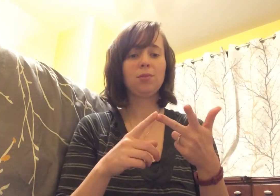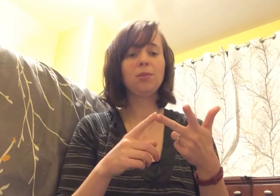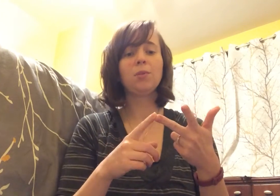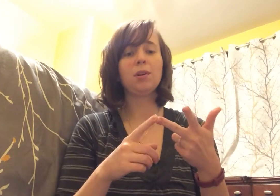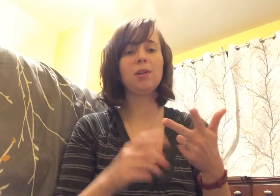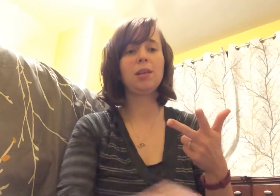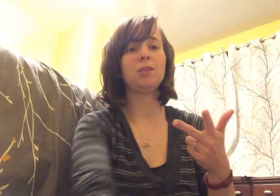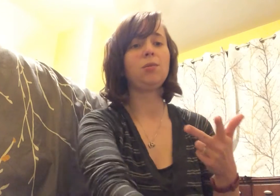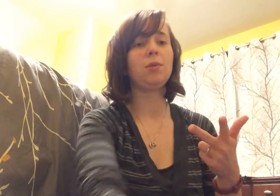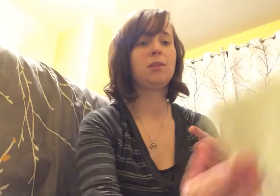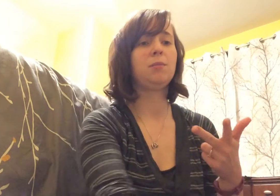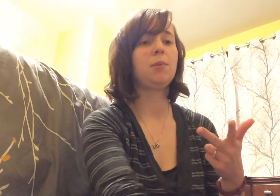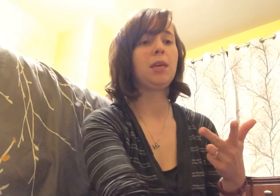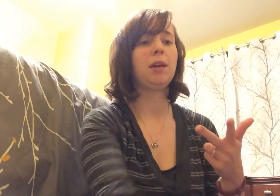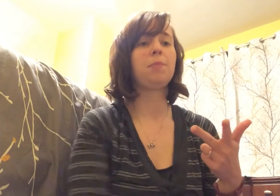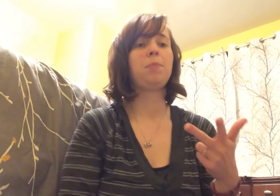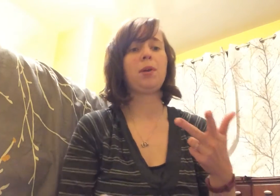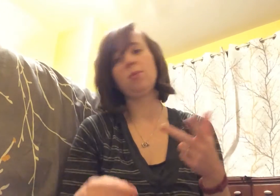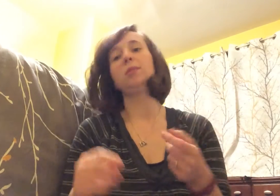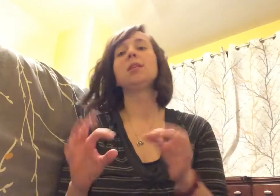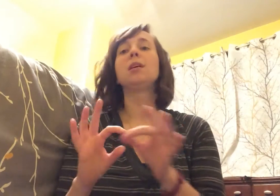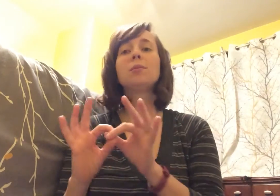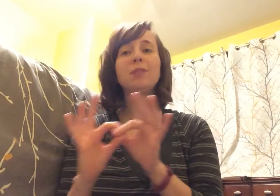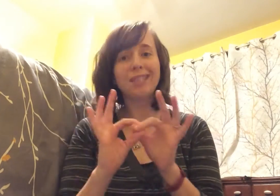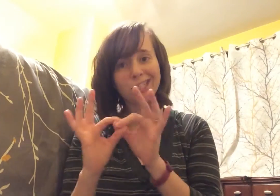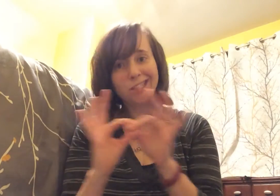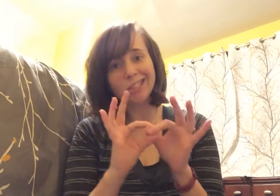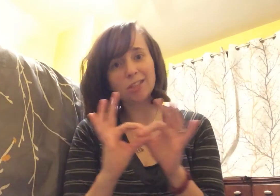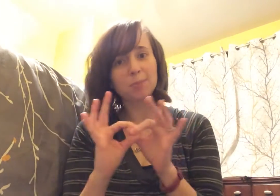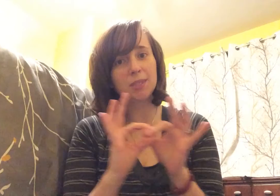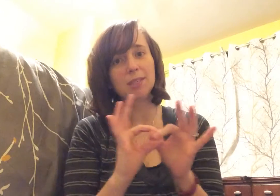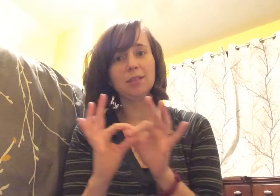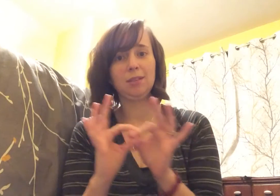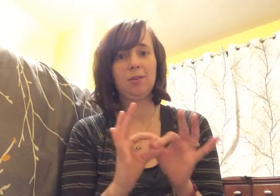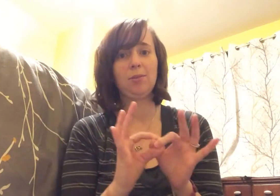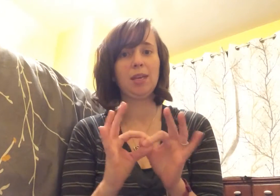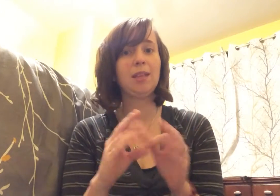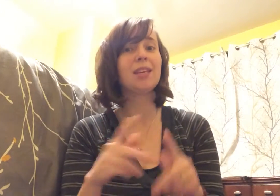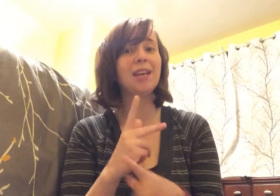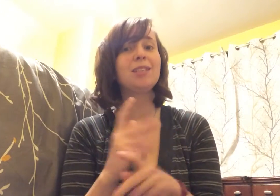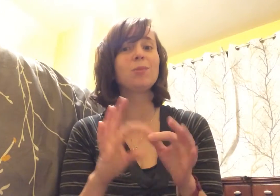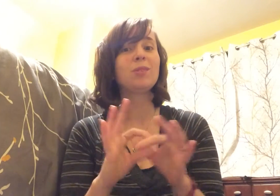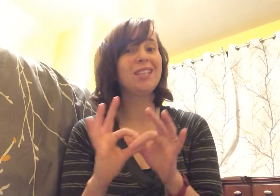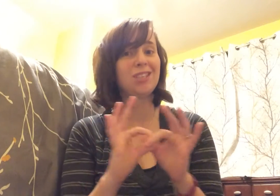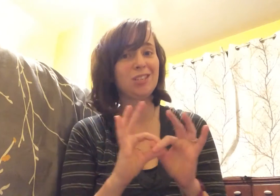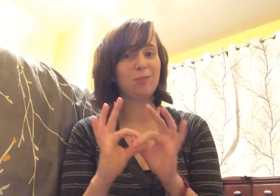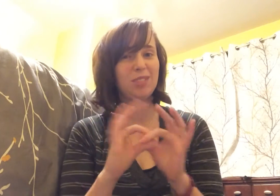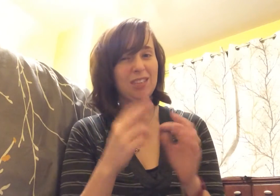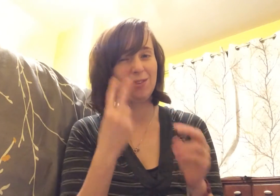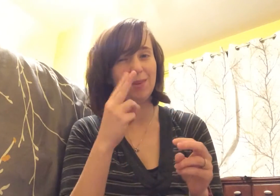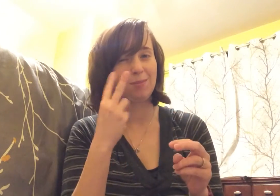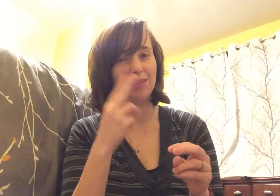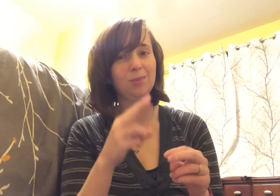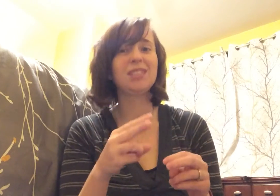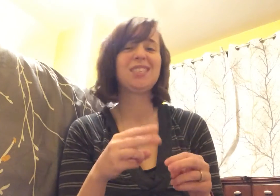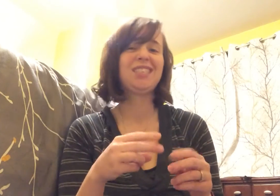third one is going to be about relationships. Okay, the kinds of relationships that you may be able to see